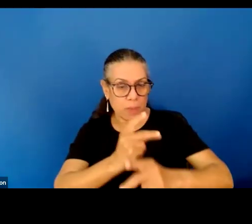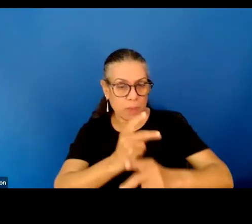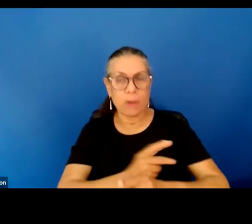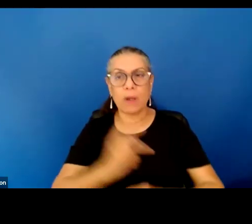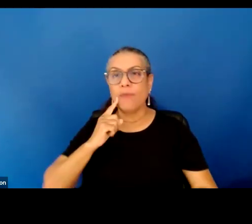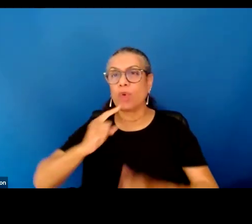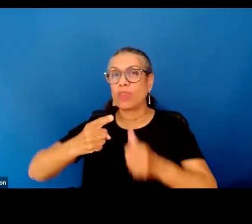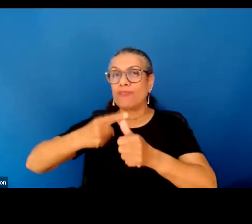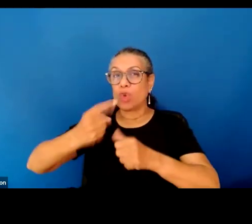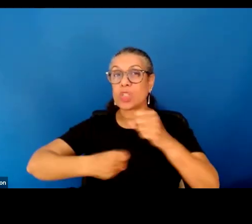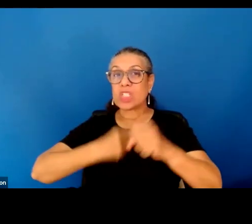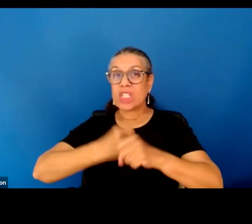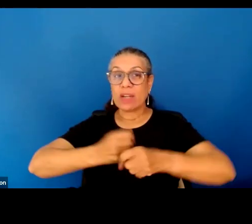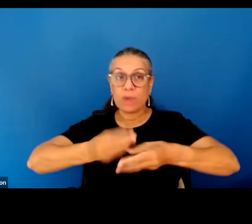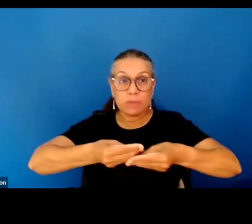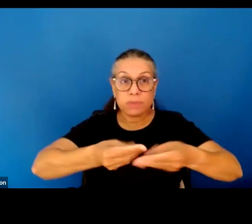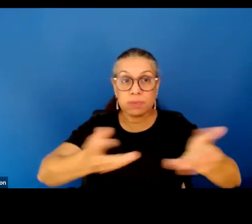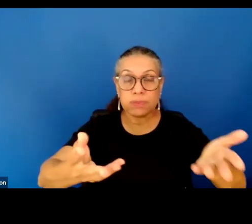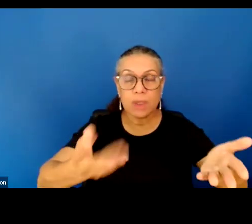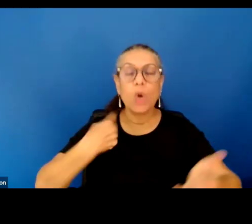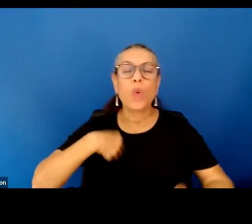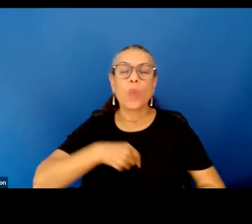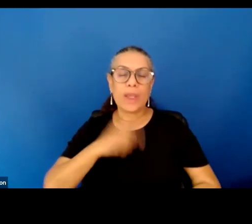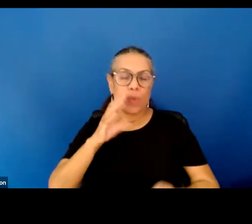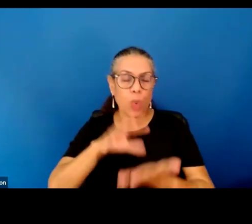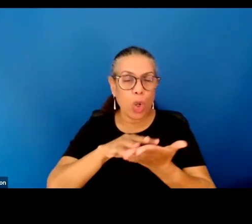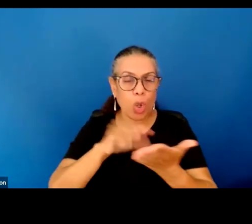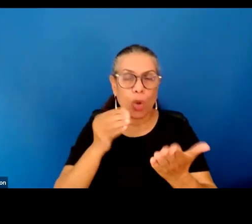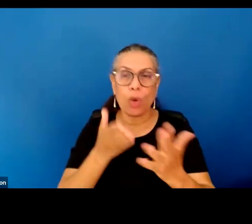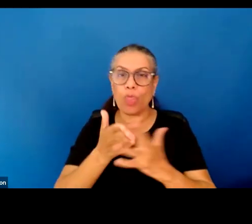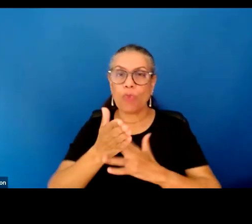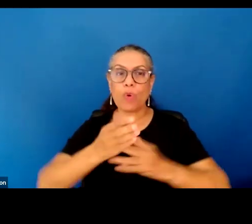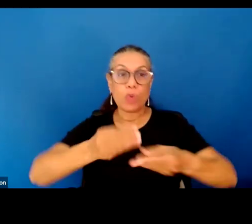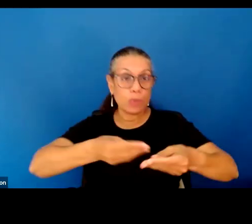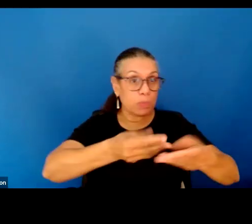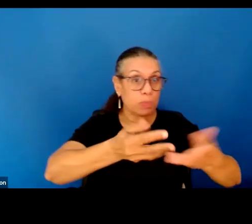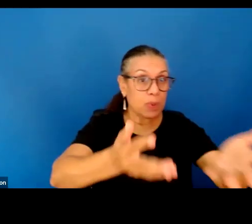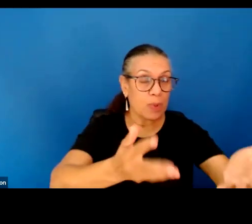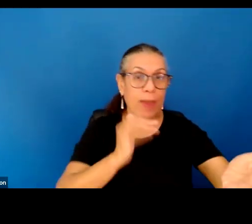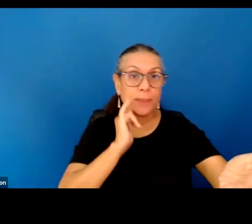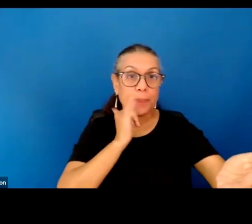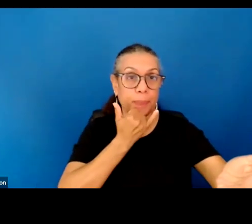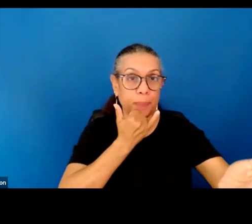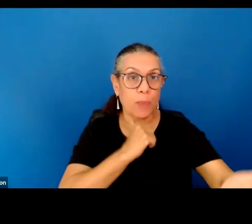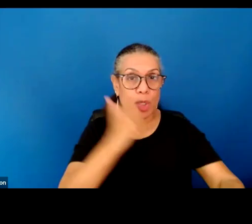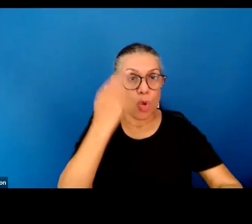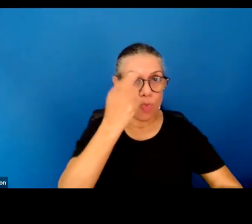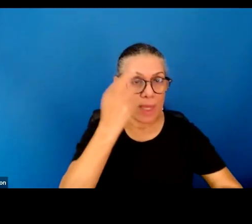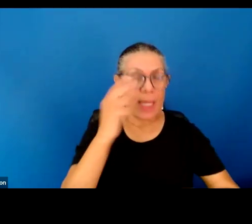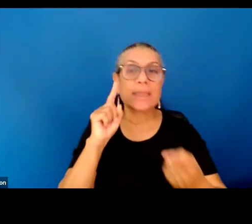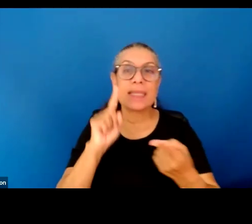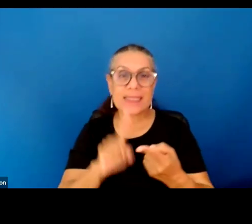first year of implementation, we're going to learn things through implementation that we don't realize until we're actually faced with